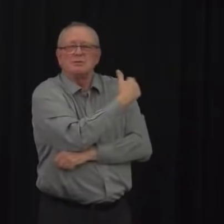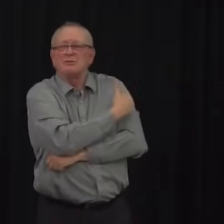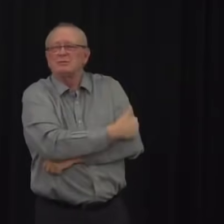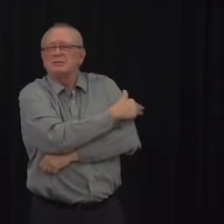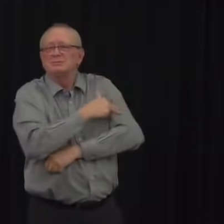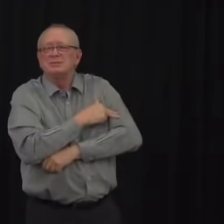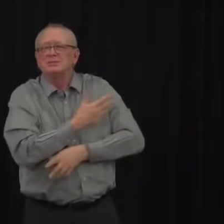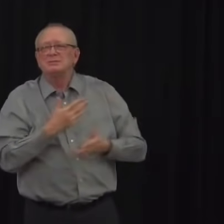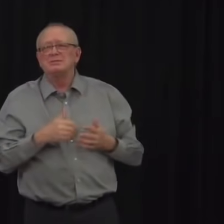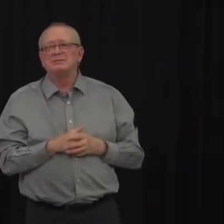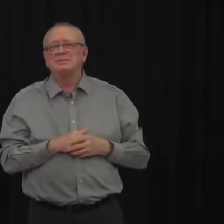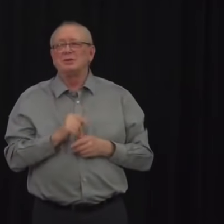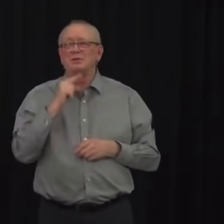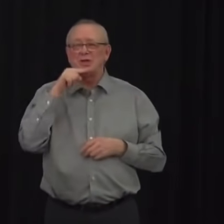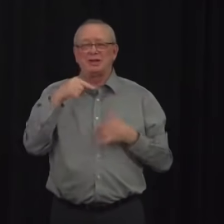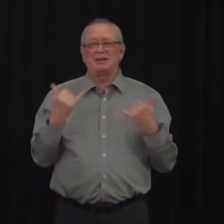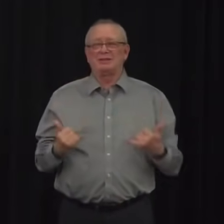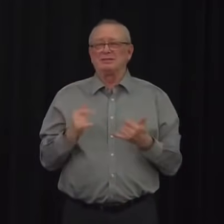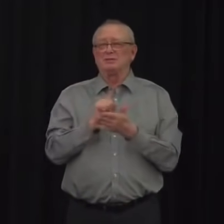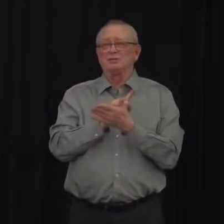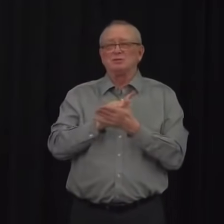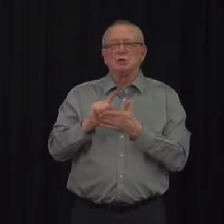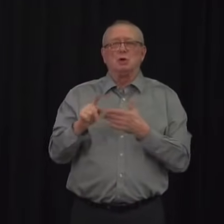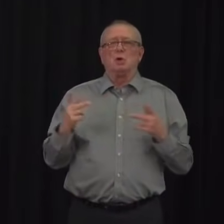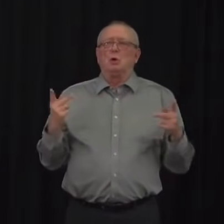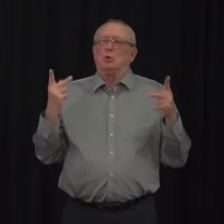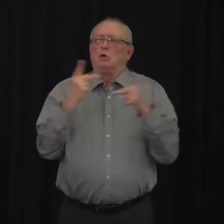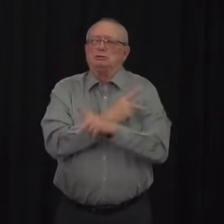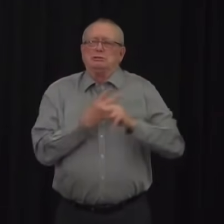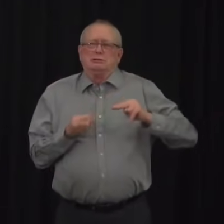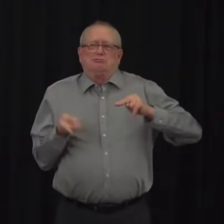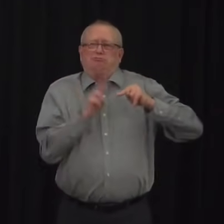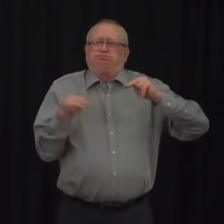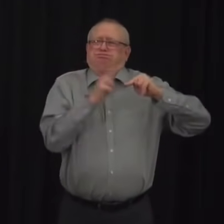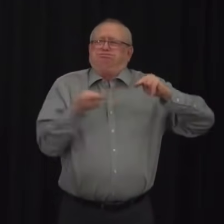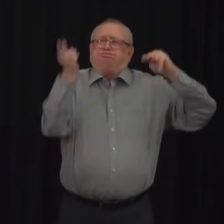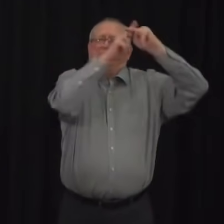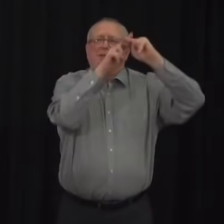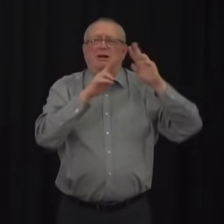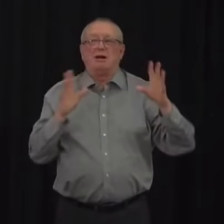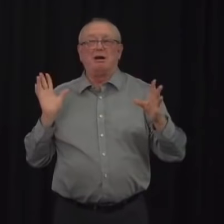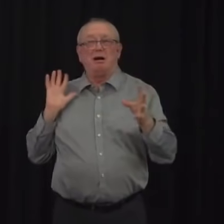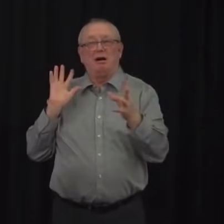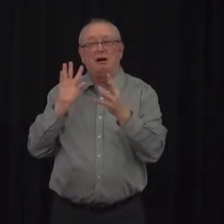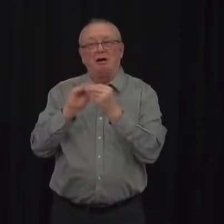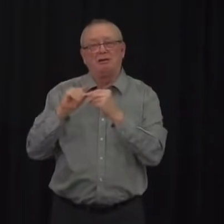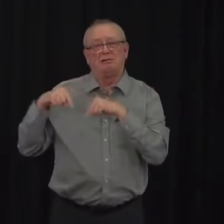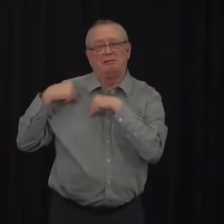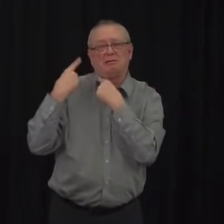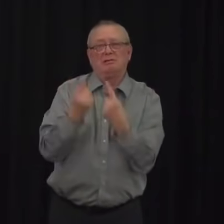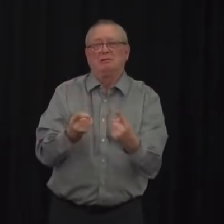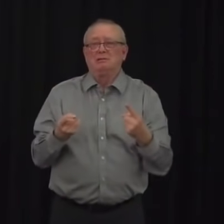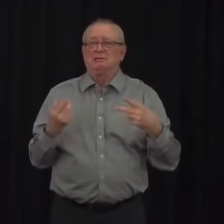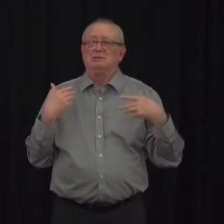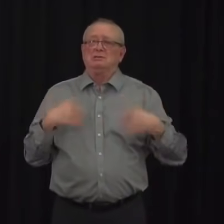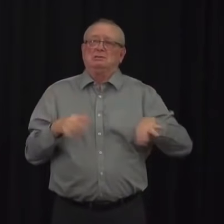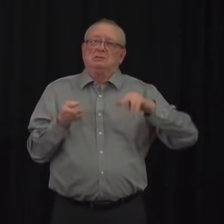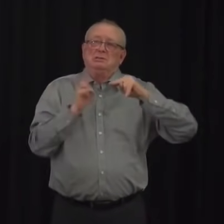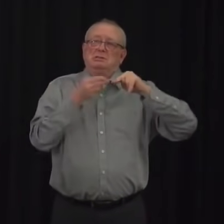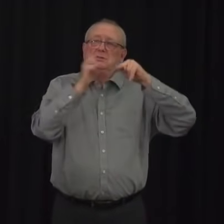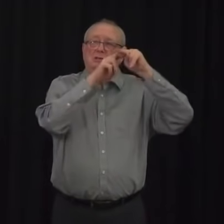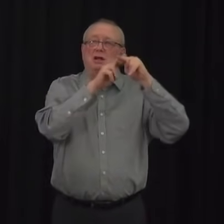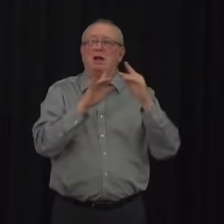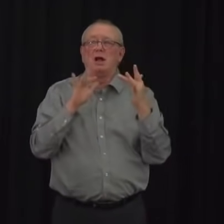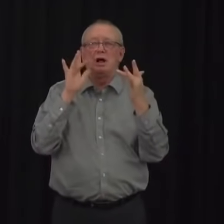have in any previous week to date. Contact tracers are working heroically to address the backlog, but with the current